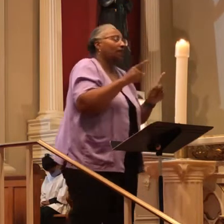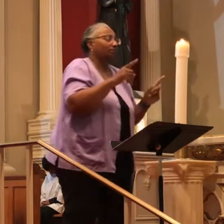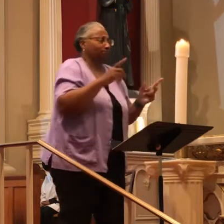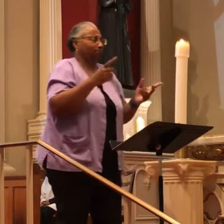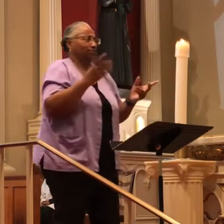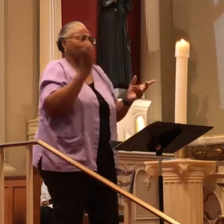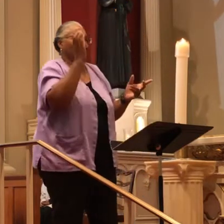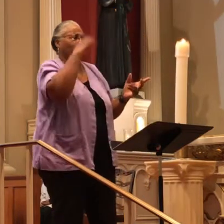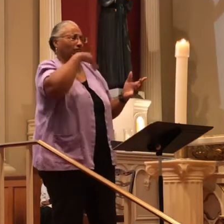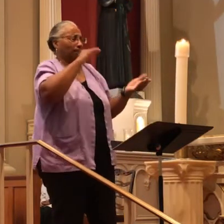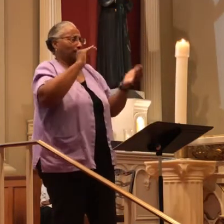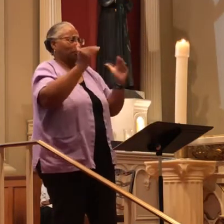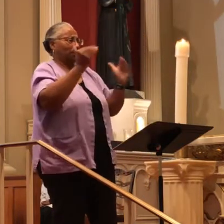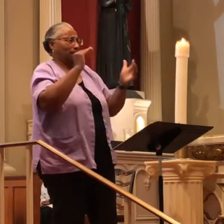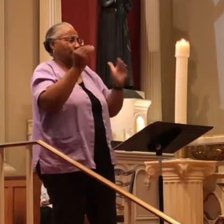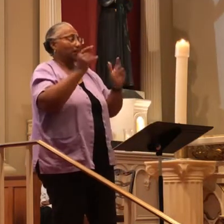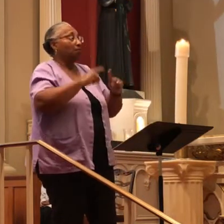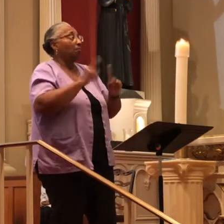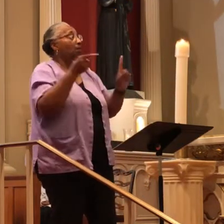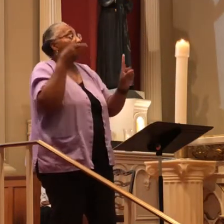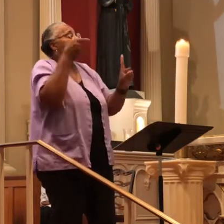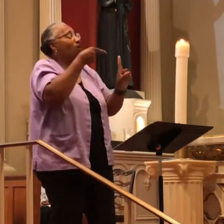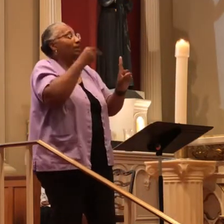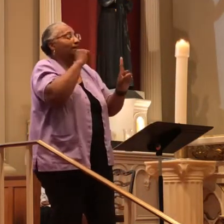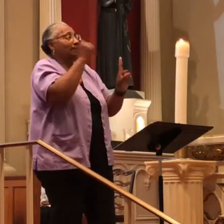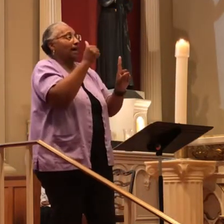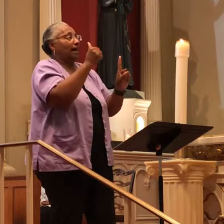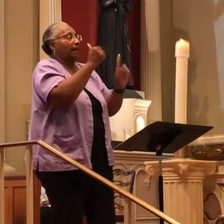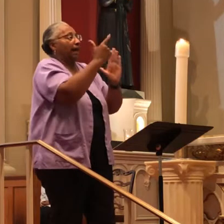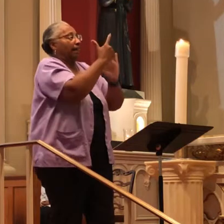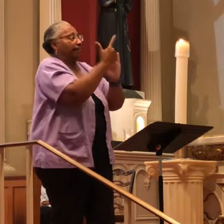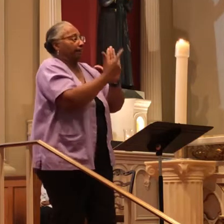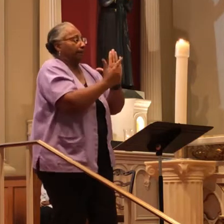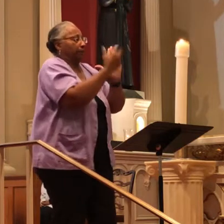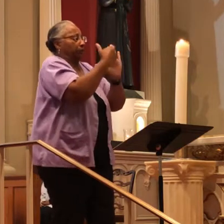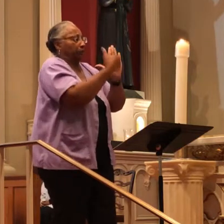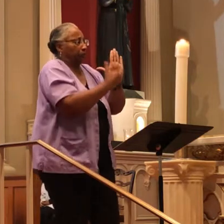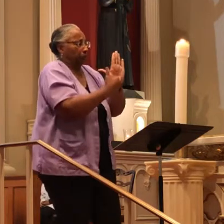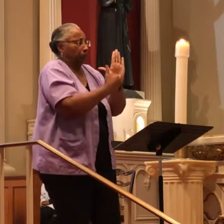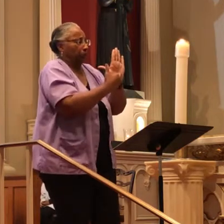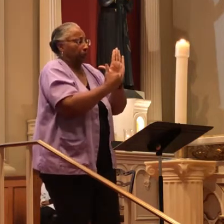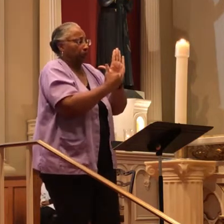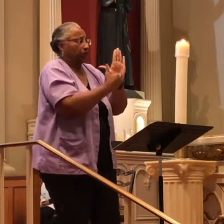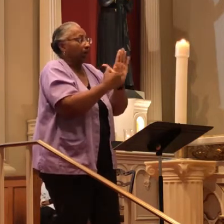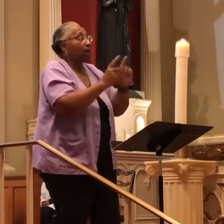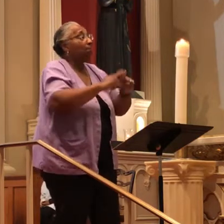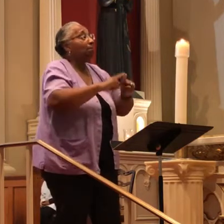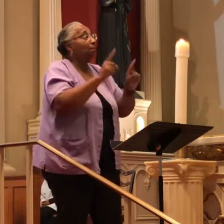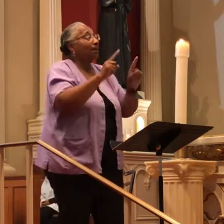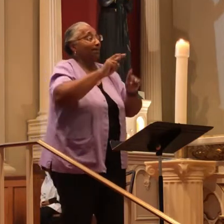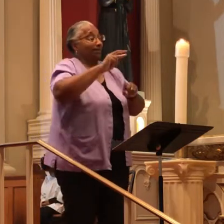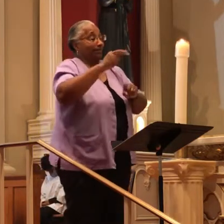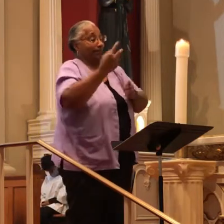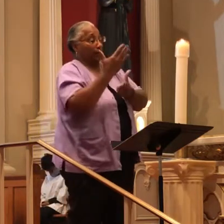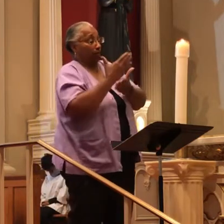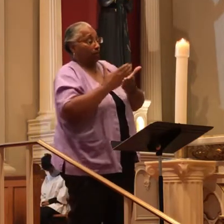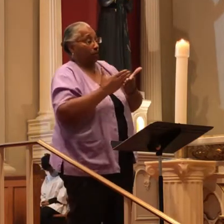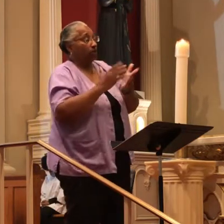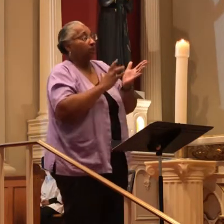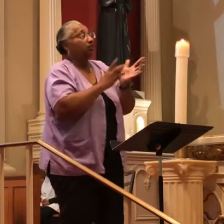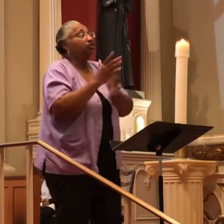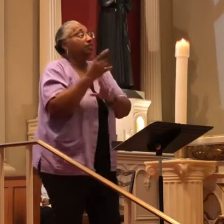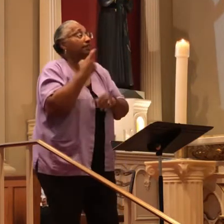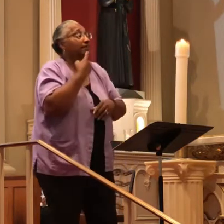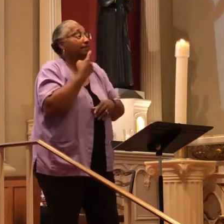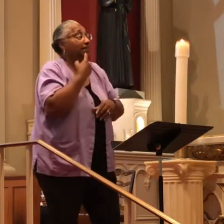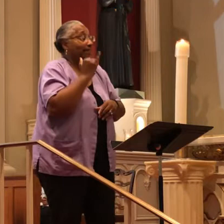the point is not the legality of bringing out a treasure, but it's the second part of that. Jesus says